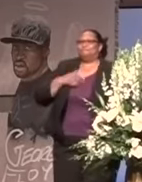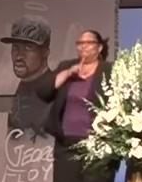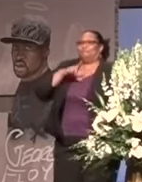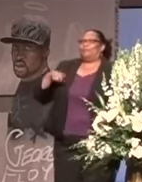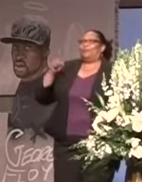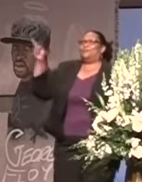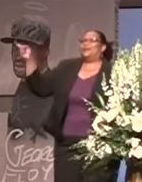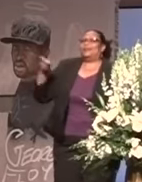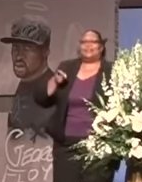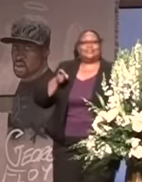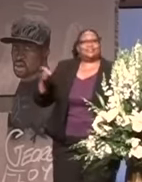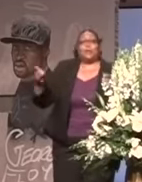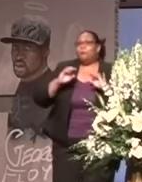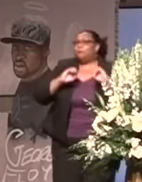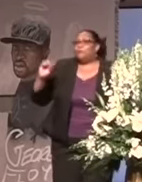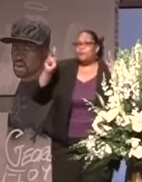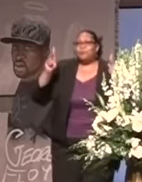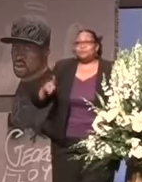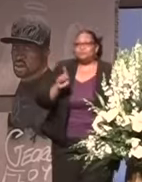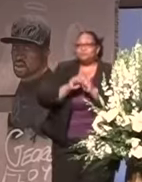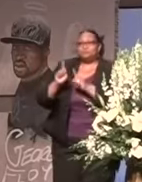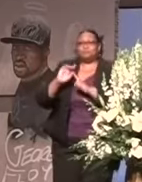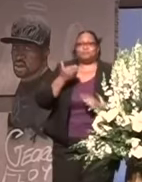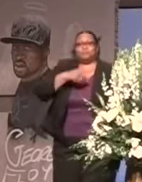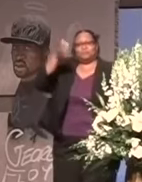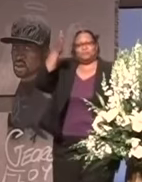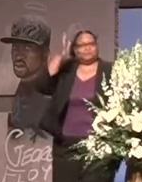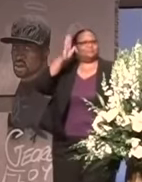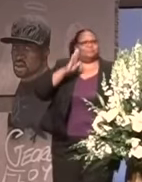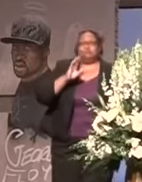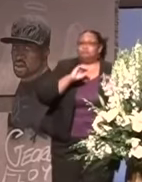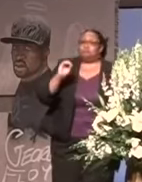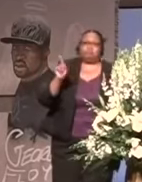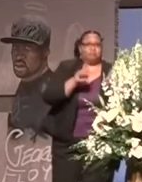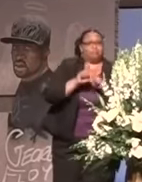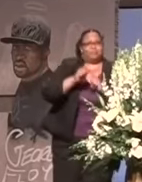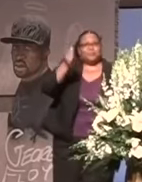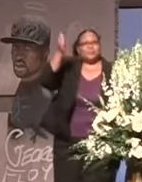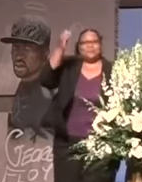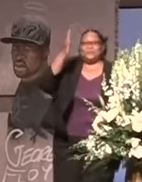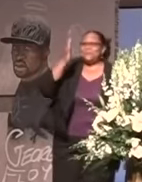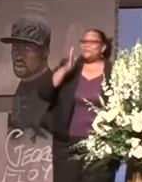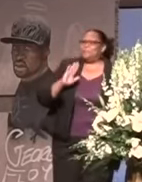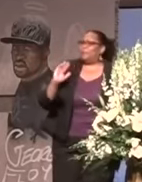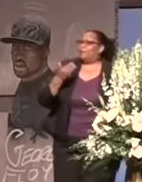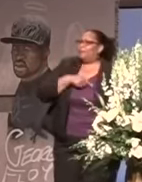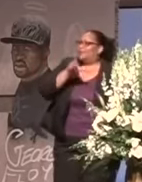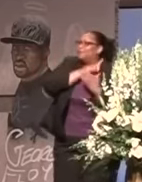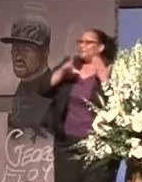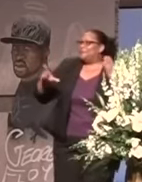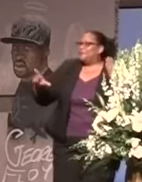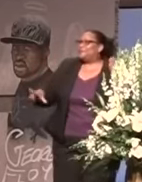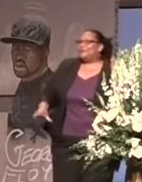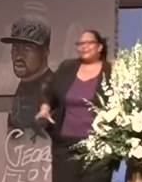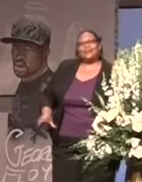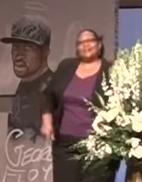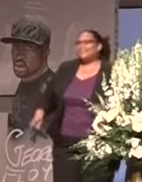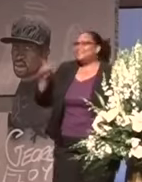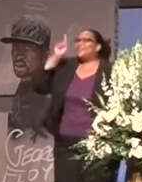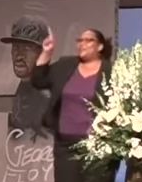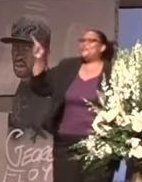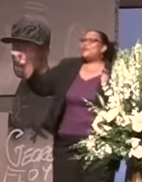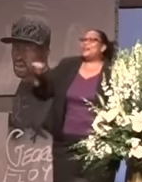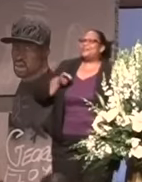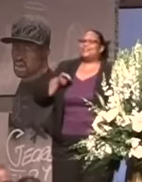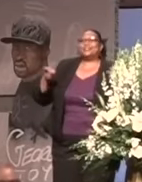our Lord, he reigns. Nobody like our God. Nobody like our God. I love our